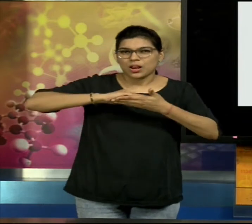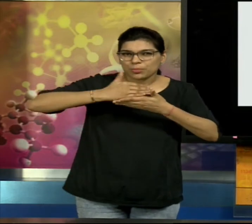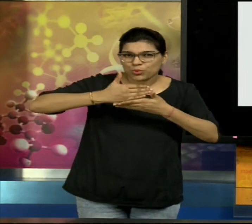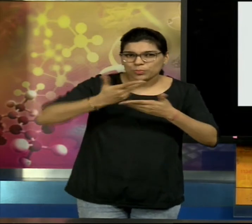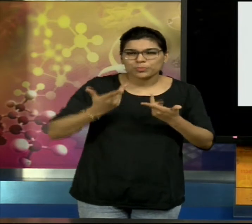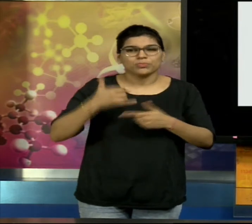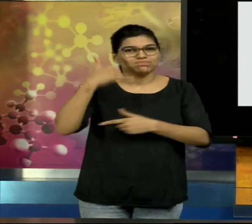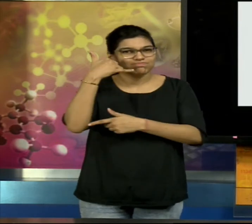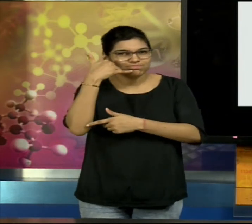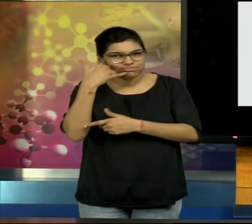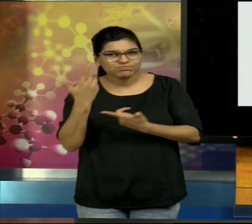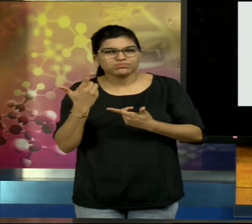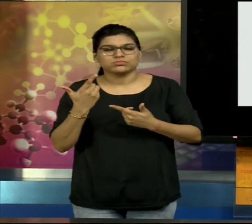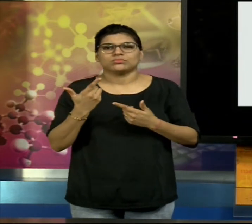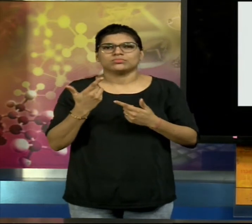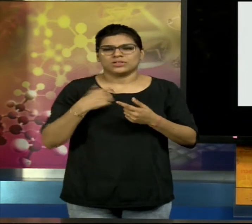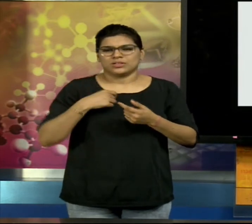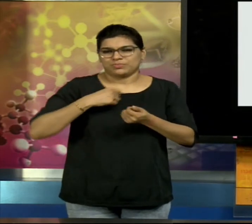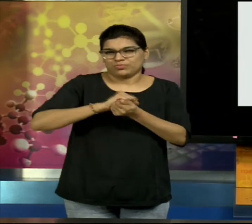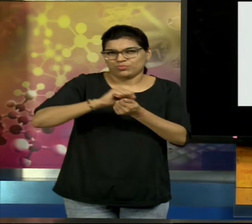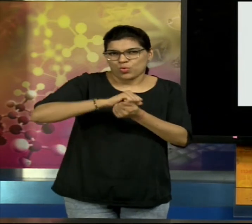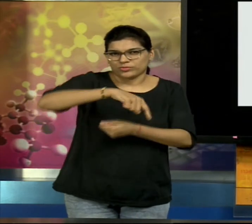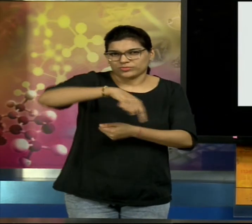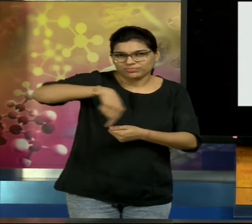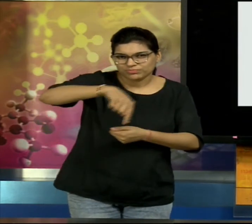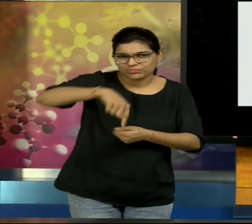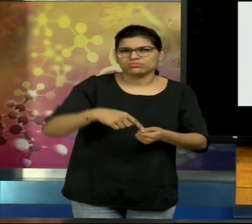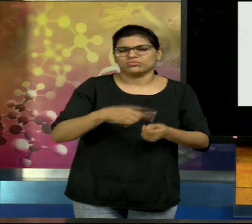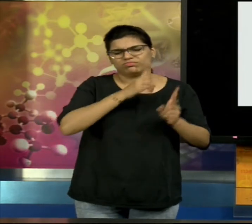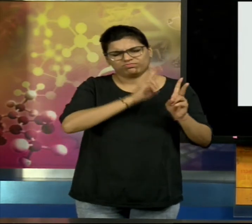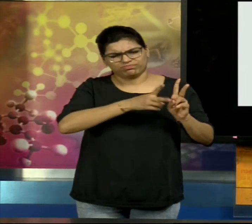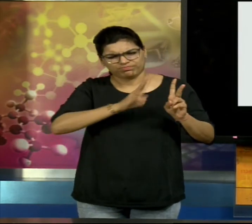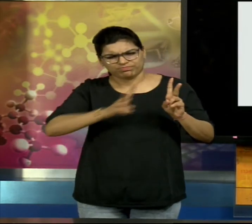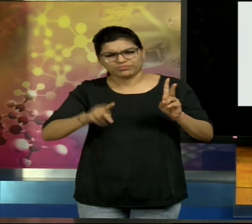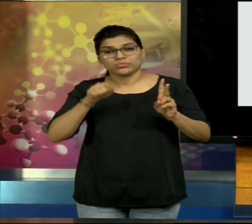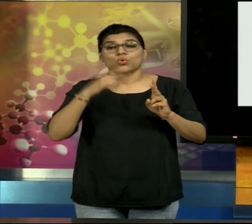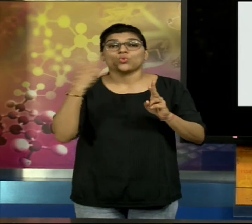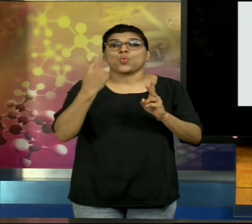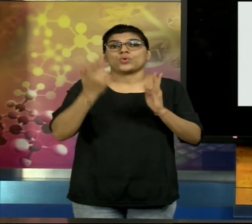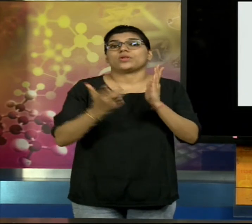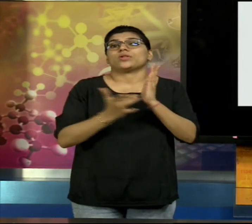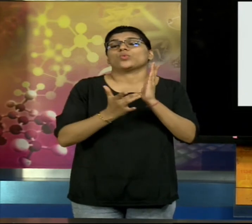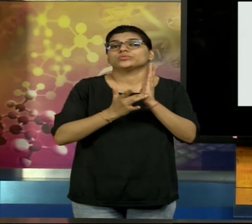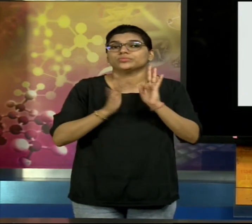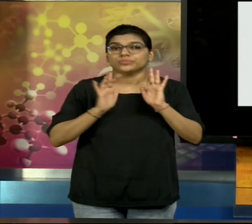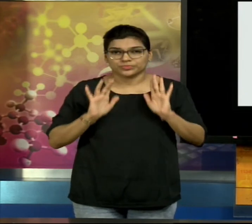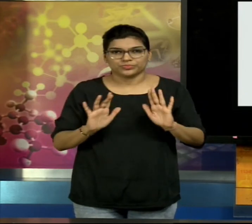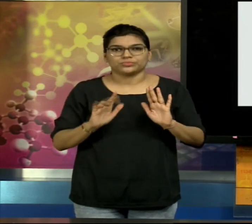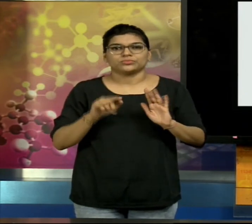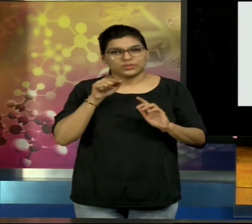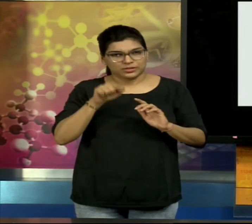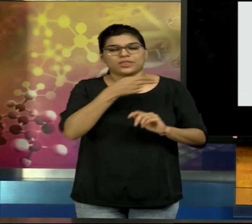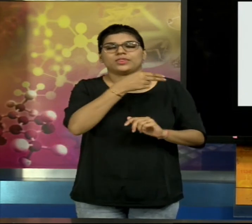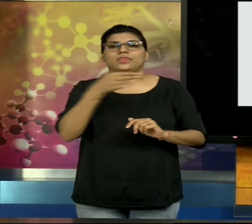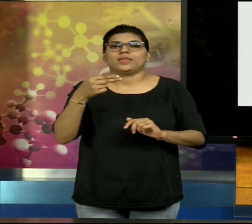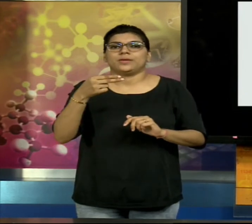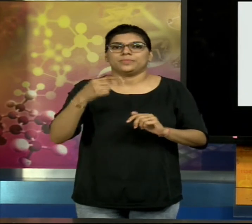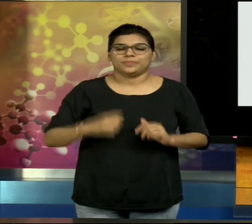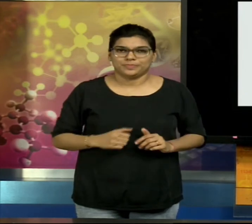computer, laptop, mobile. Sometimes we wash our clothes in washing machine.